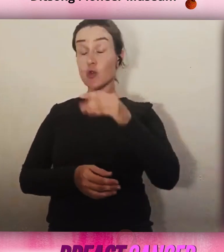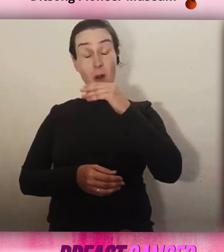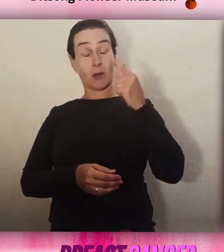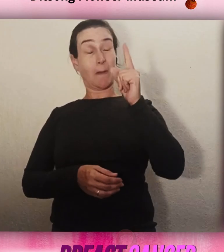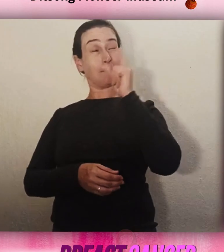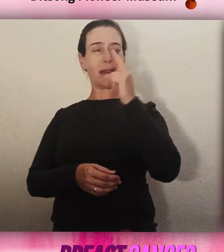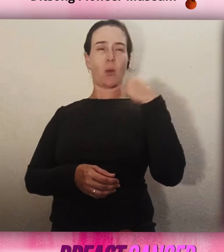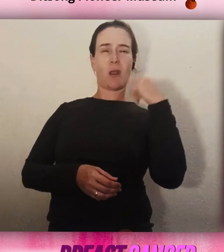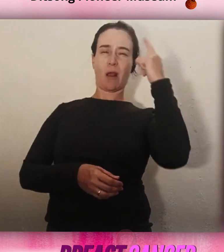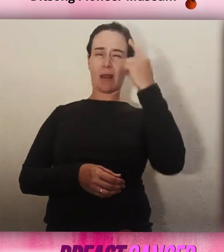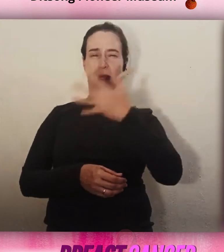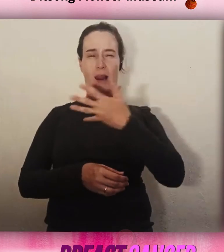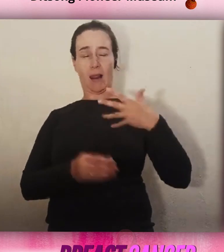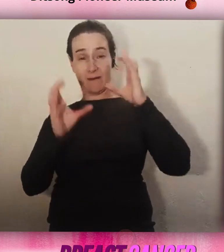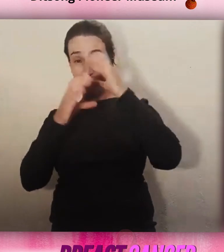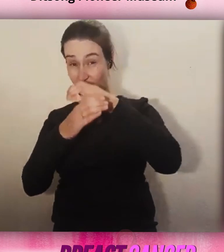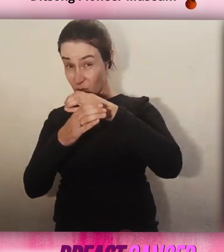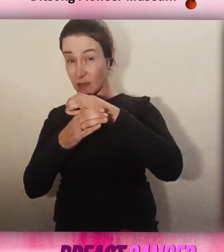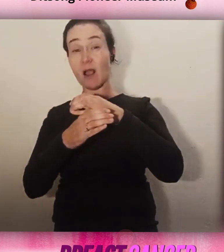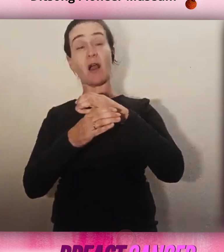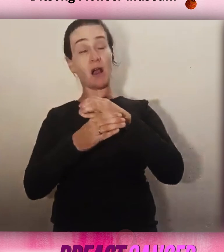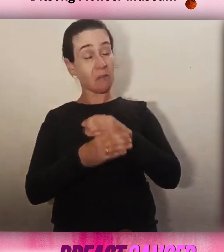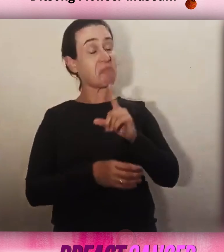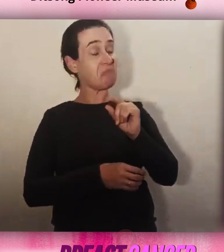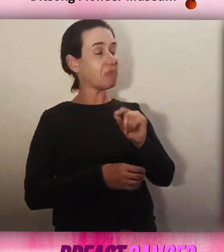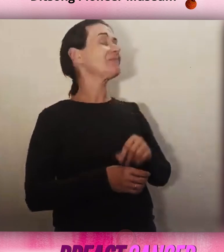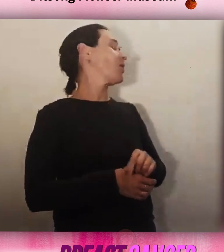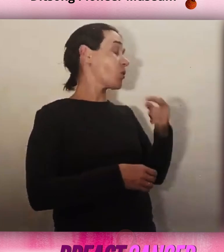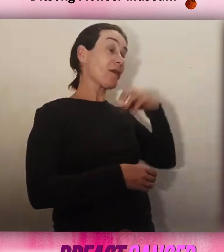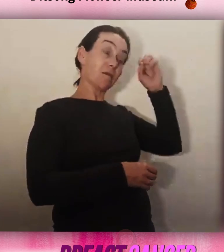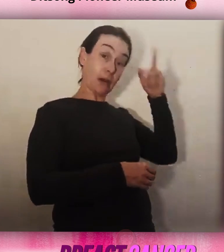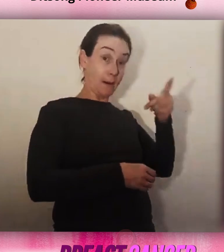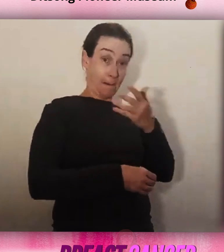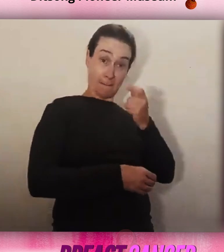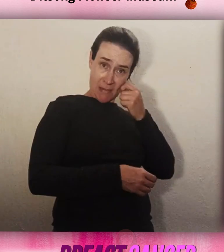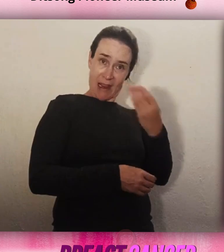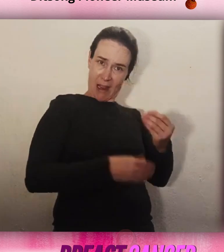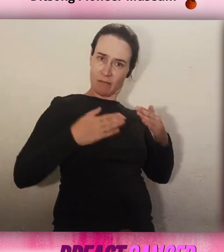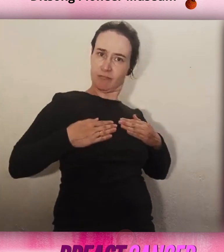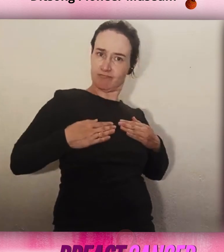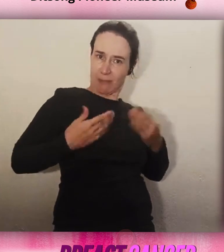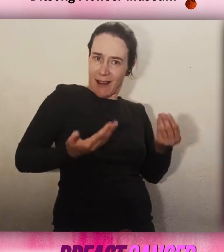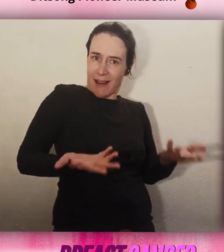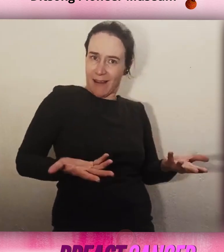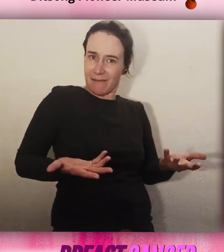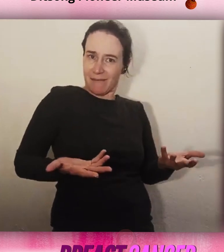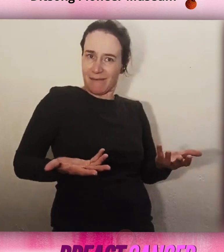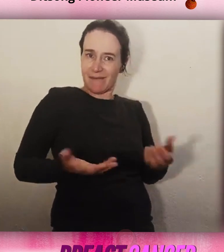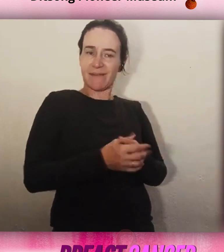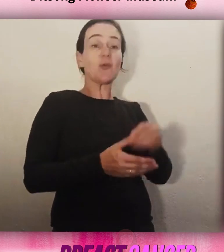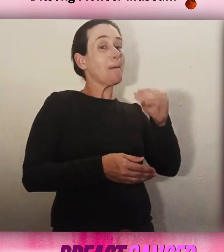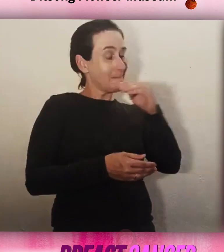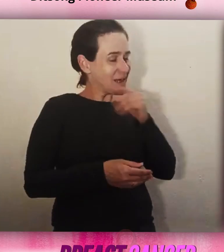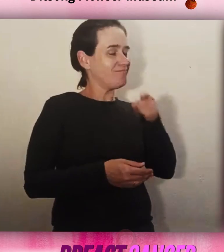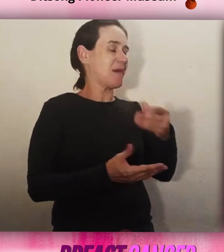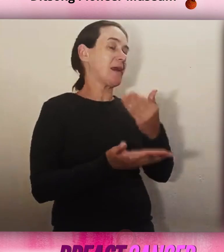What the pink, we focus on ladies and we just Yes. think ladies. So that is a No, very, very but interesting fact. we tend to forget men also have breast and